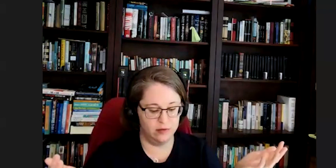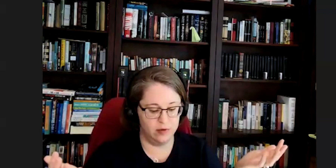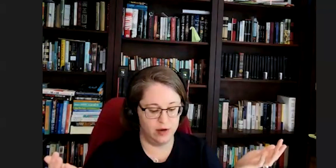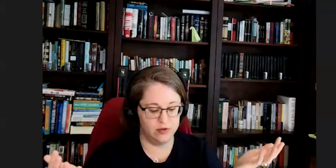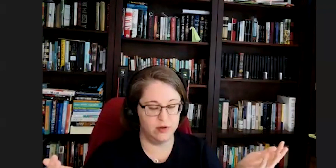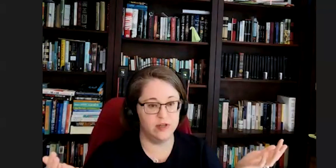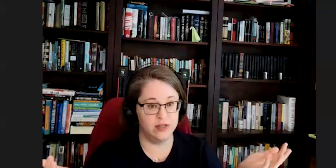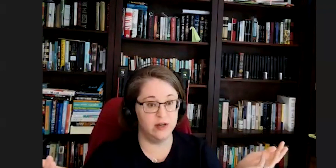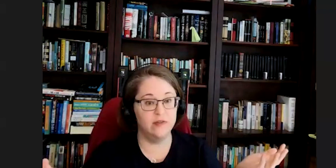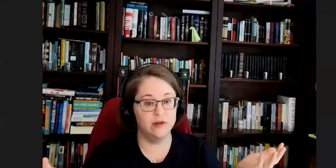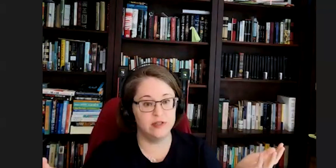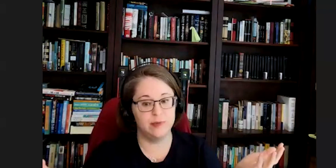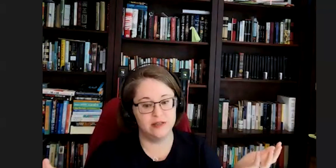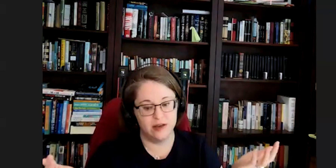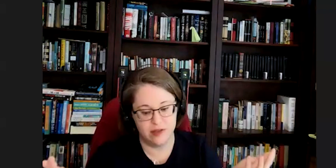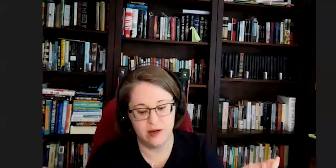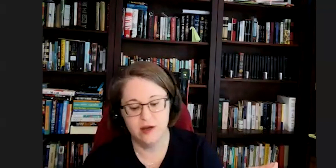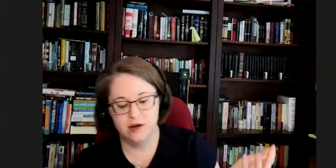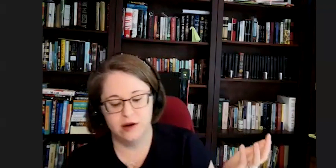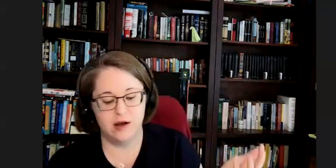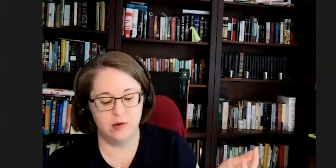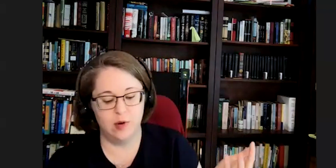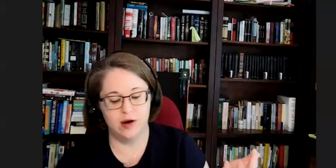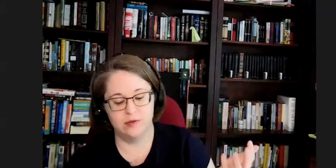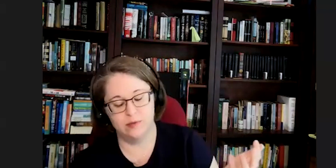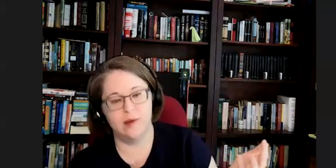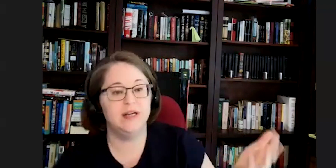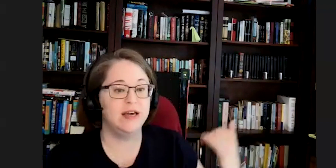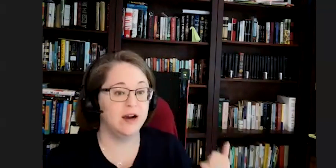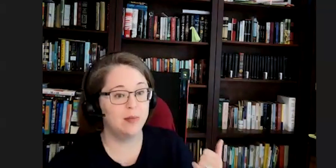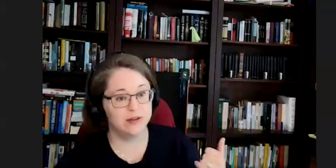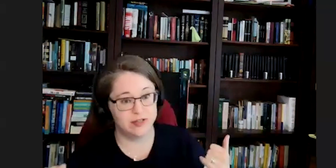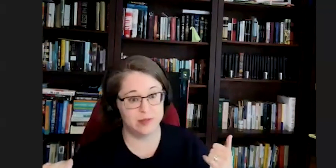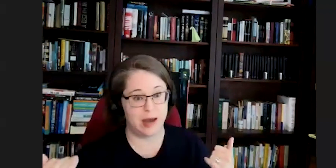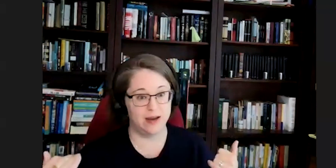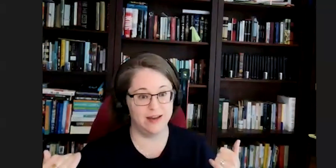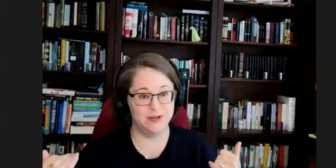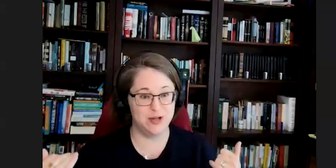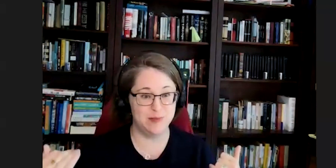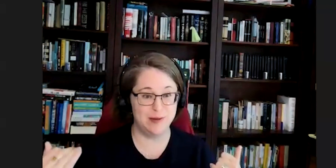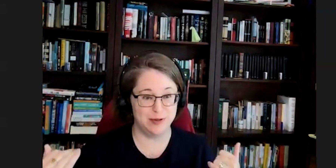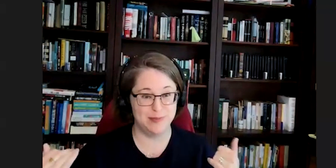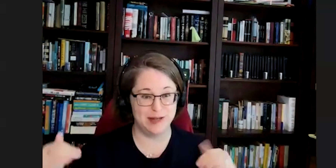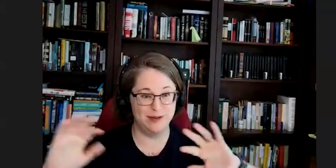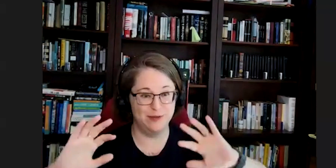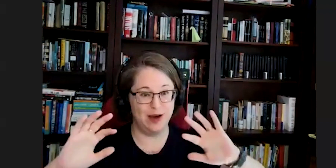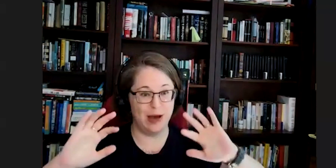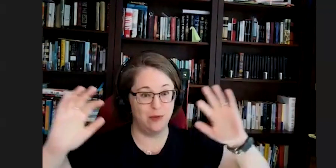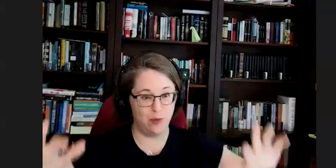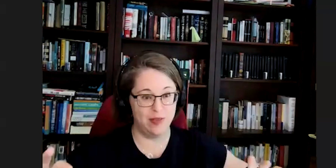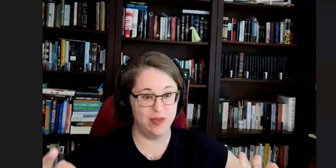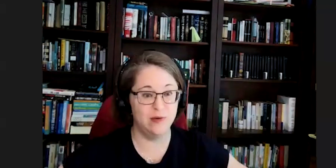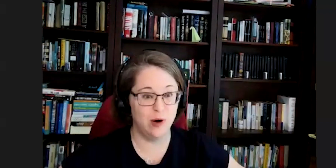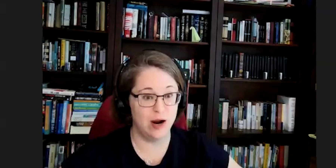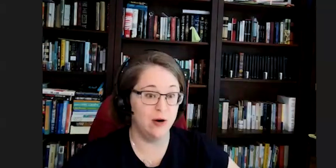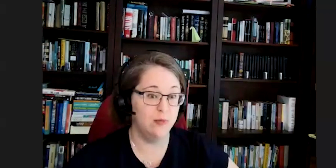within sort of the data governance space, I think I'm going to take a couple of steps back and share my perspective